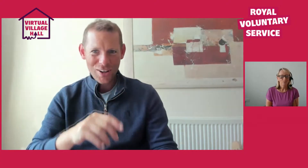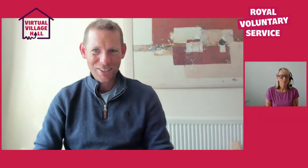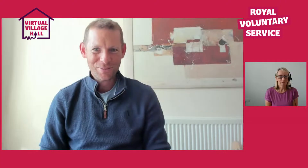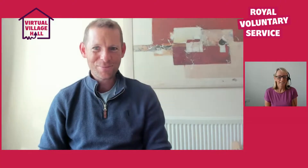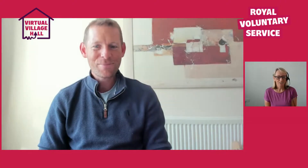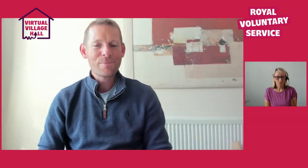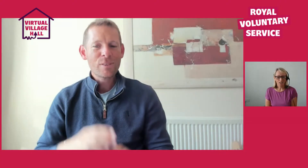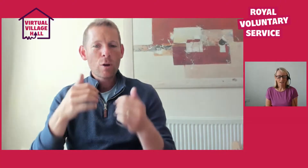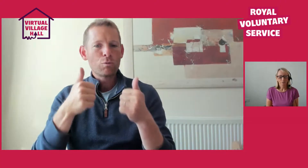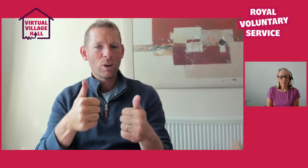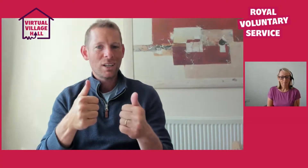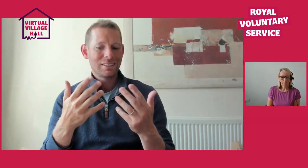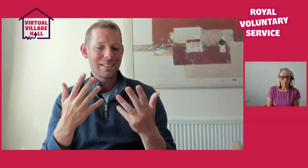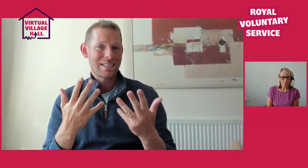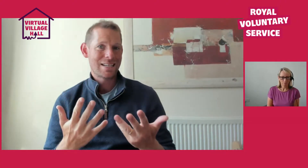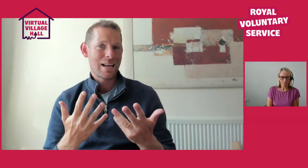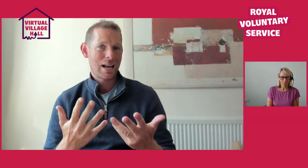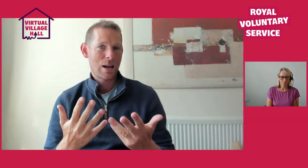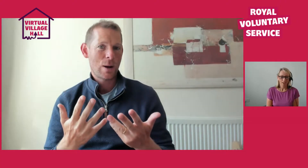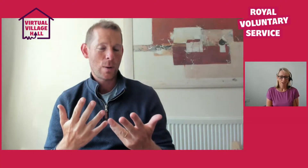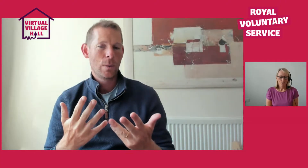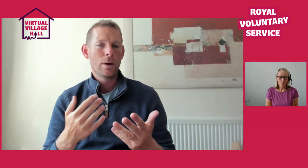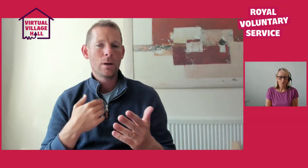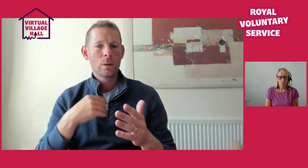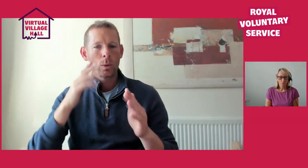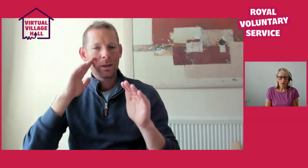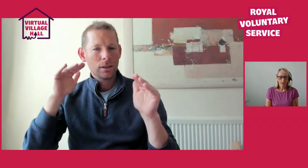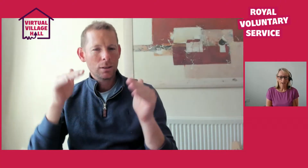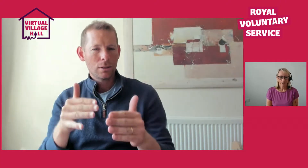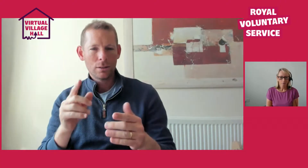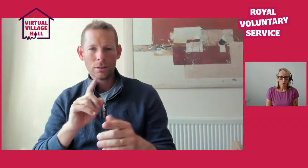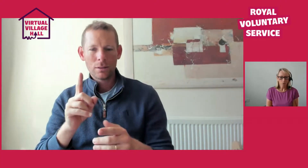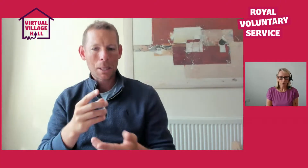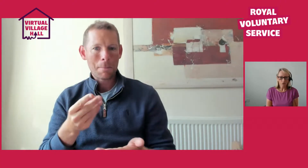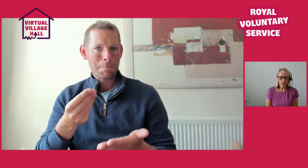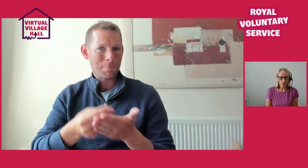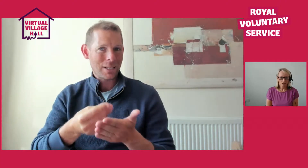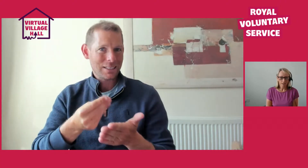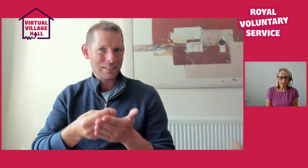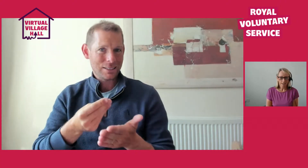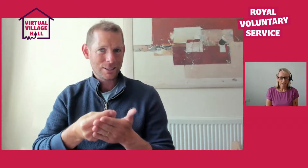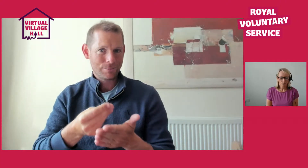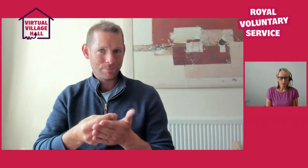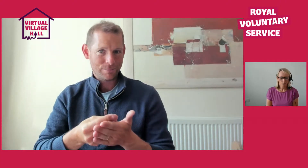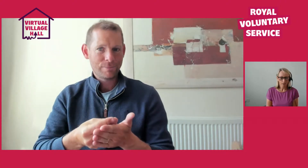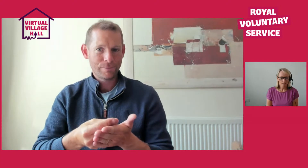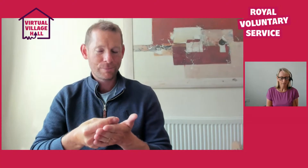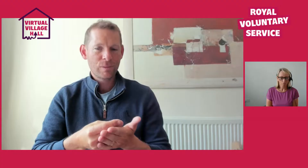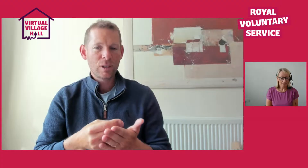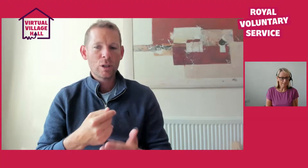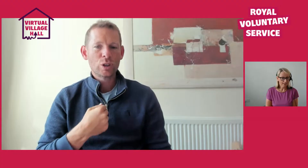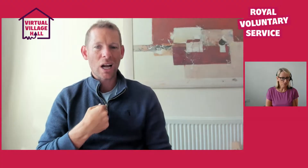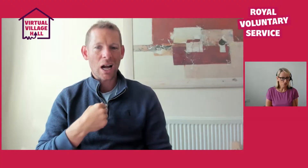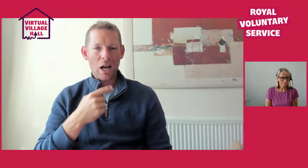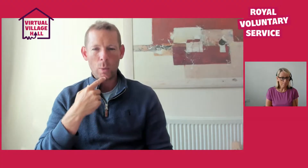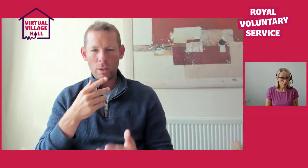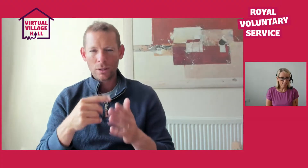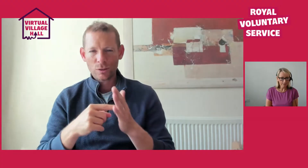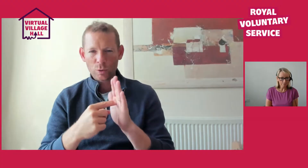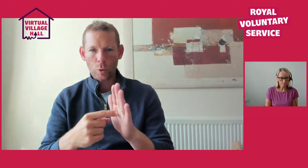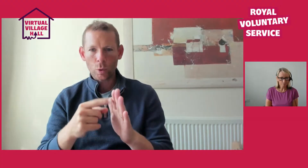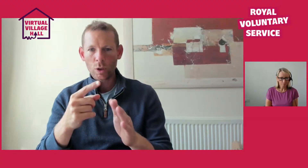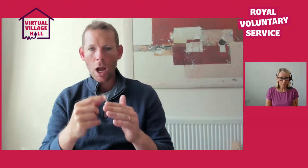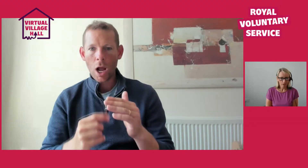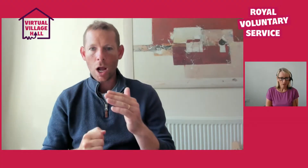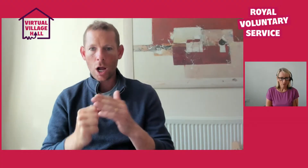Okay, so that was a really good challenge for everyone. So what we're going to do now is we will relate that to